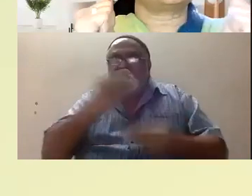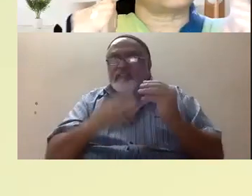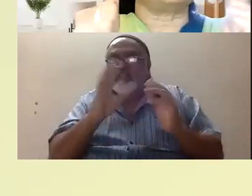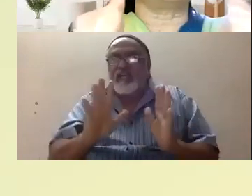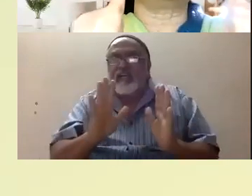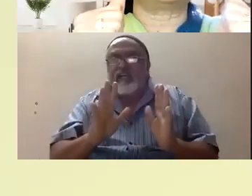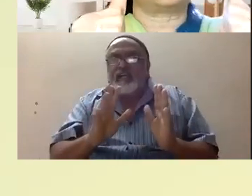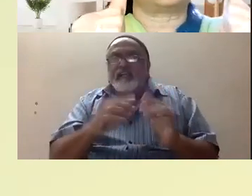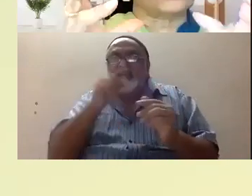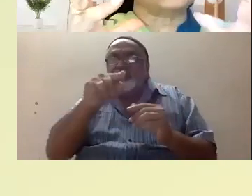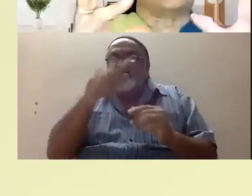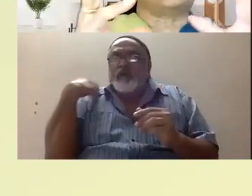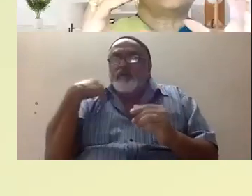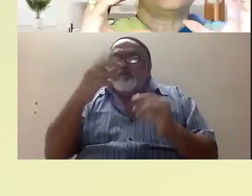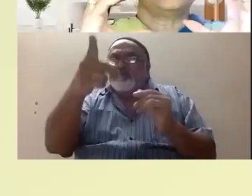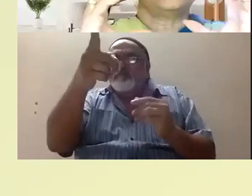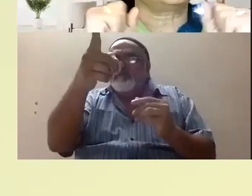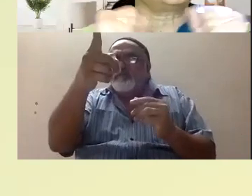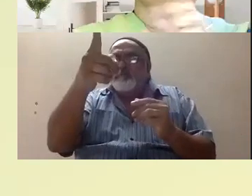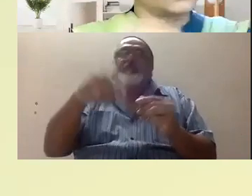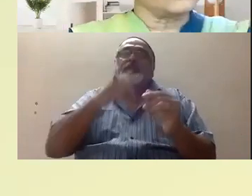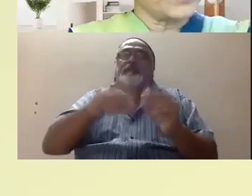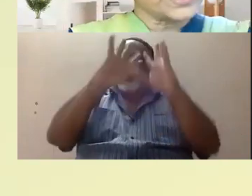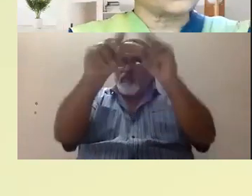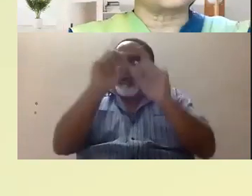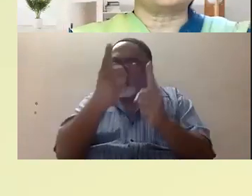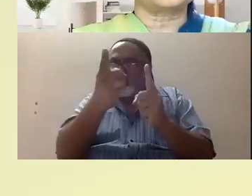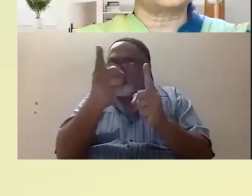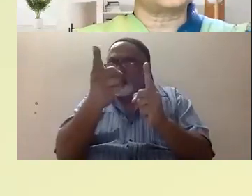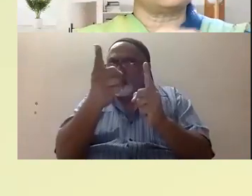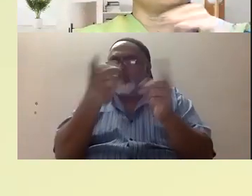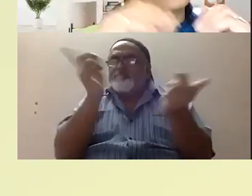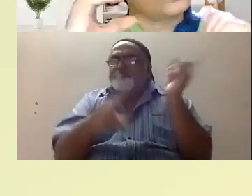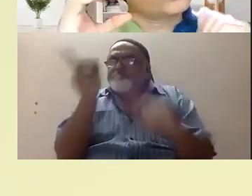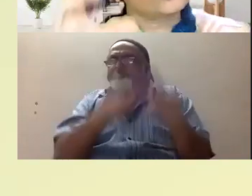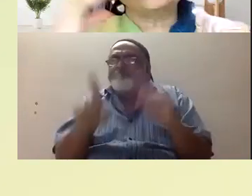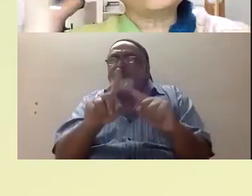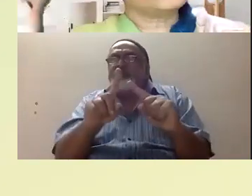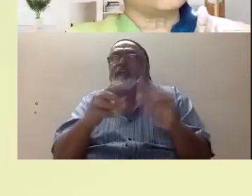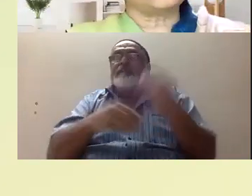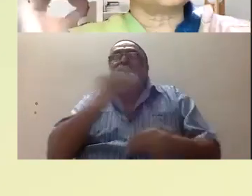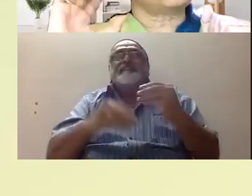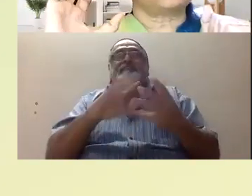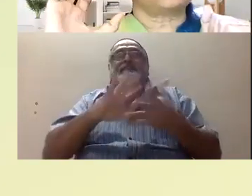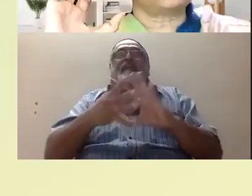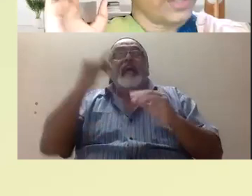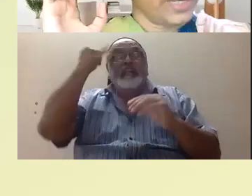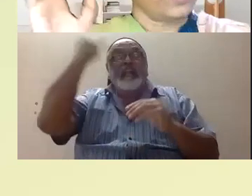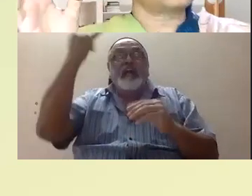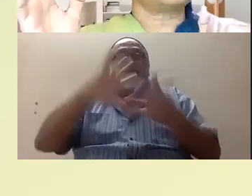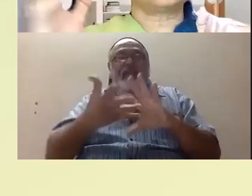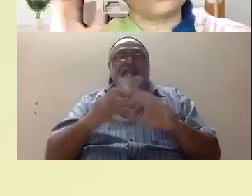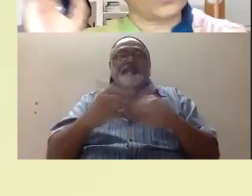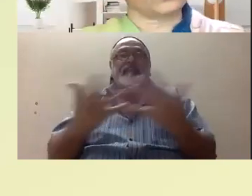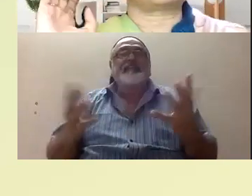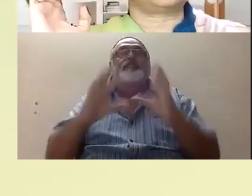need to do something about it. So that's how he looks at it as a business opportunity. So do general entrepreneurs also.